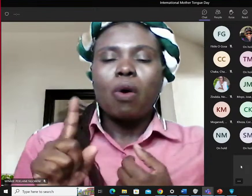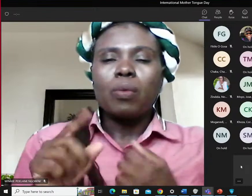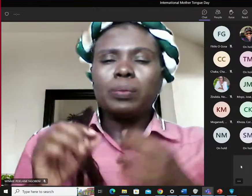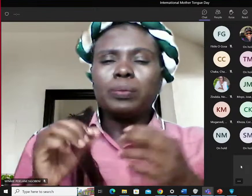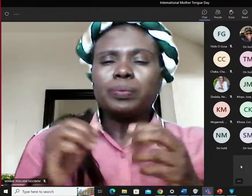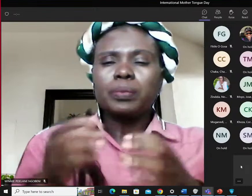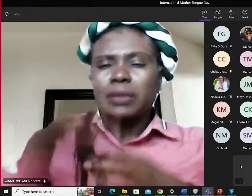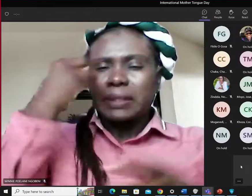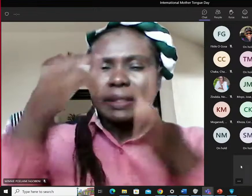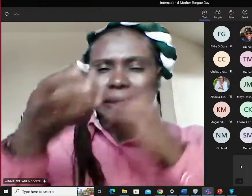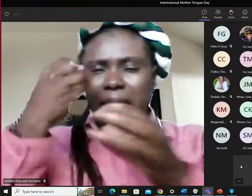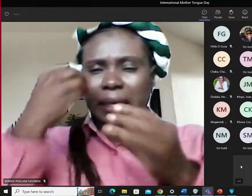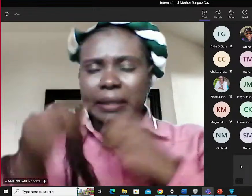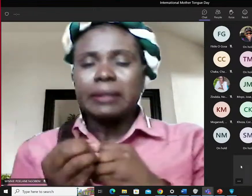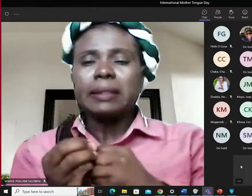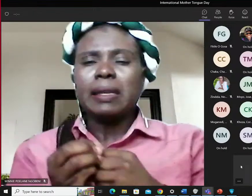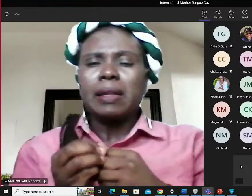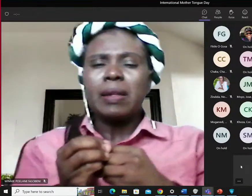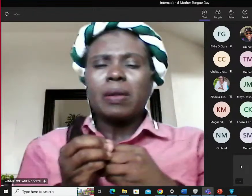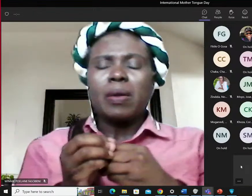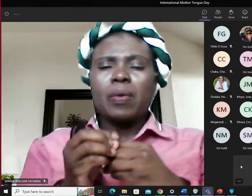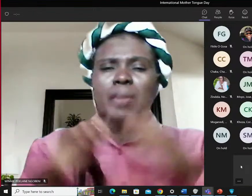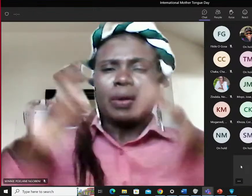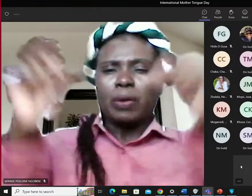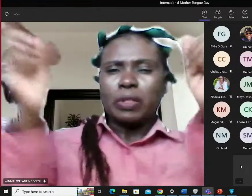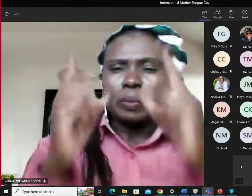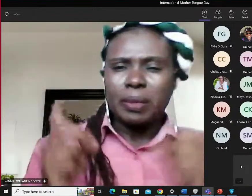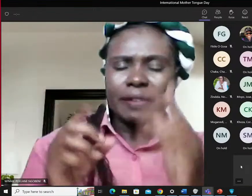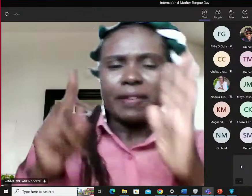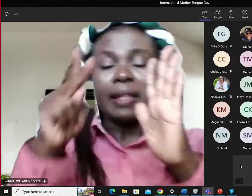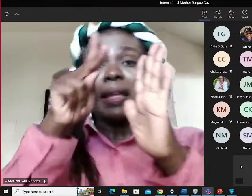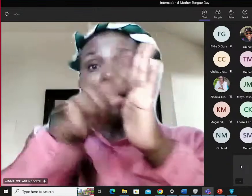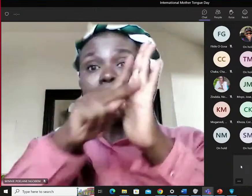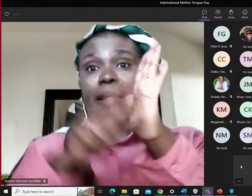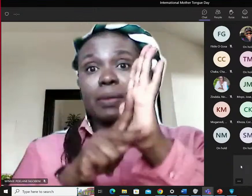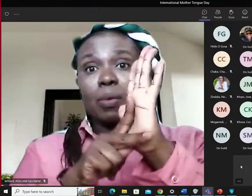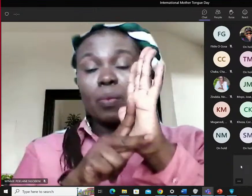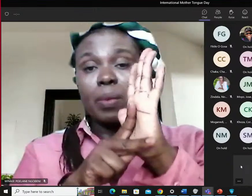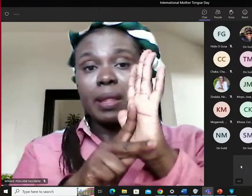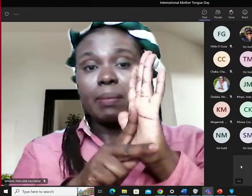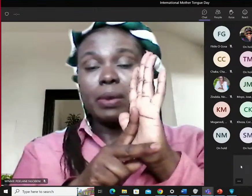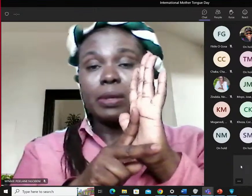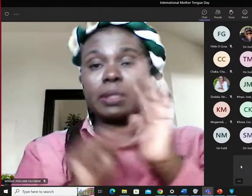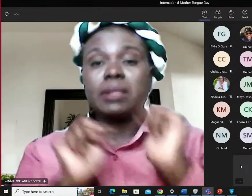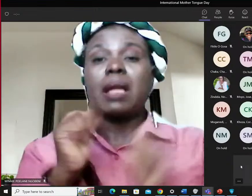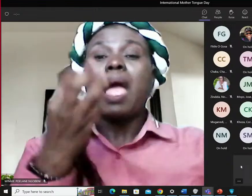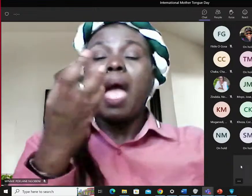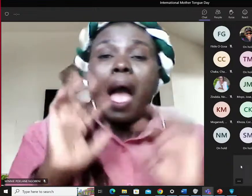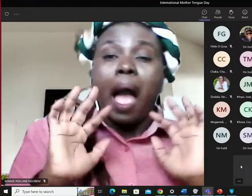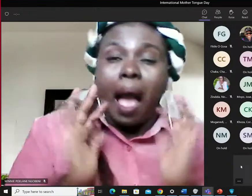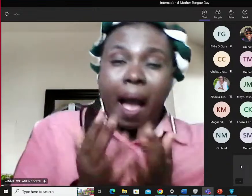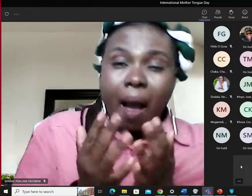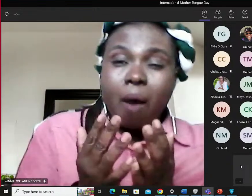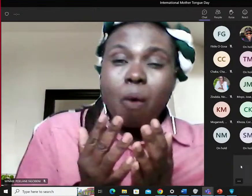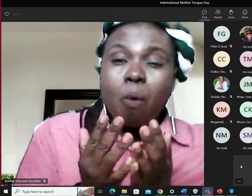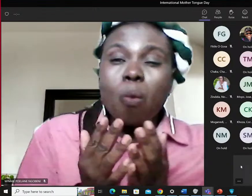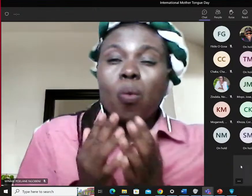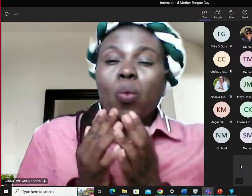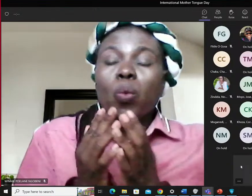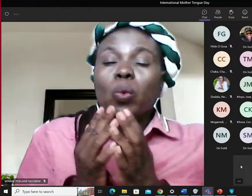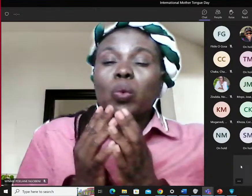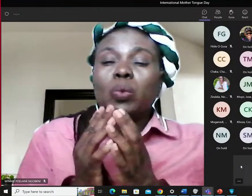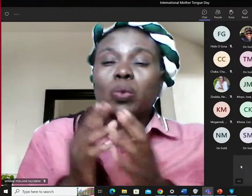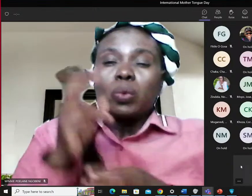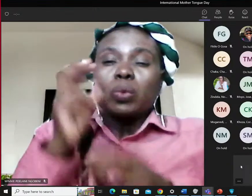specific clauses in the language policy. To investigate how and why students were making